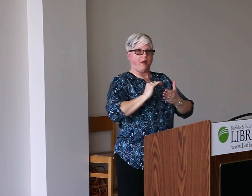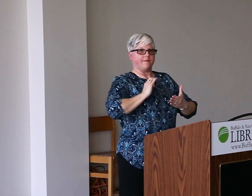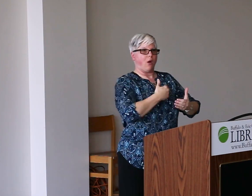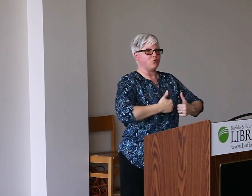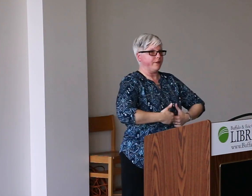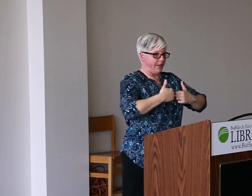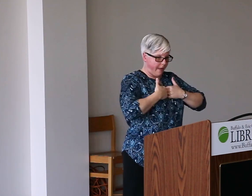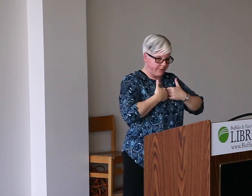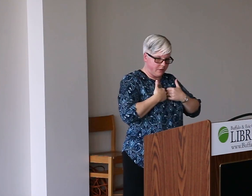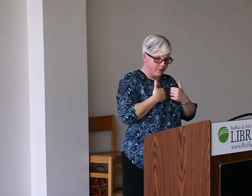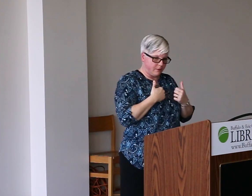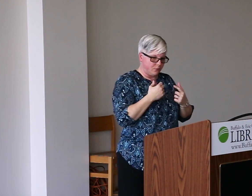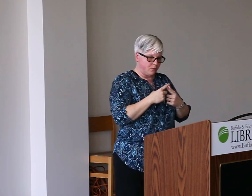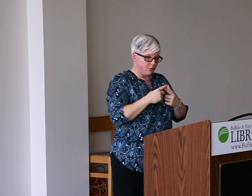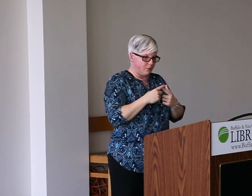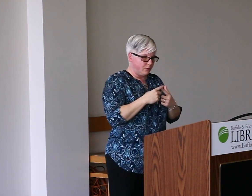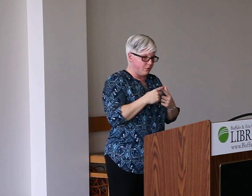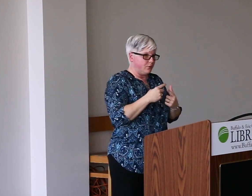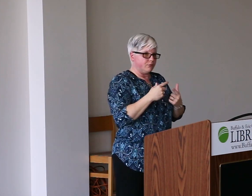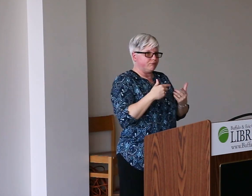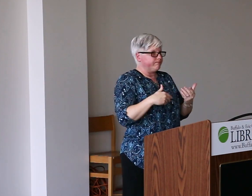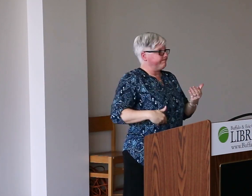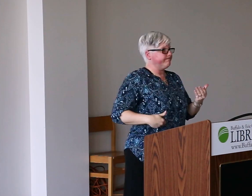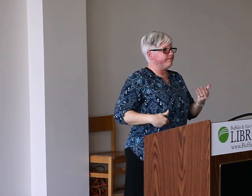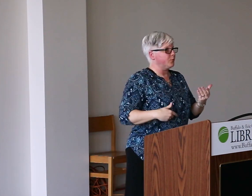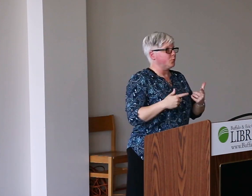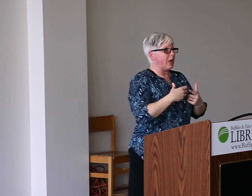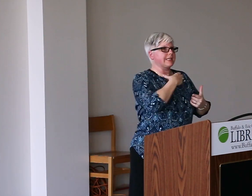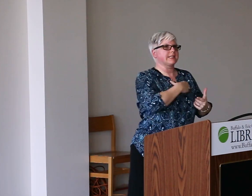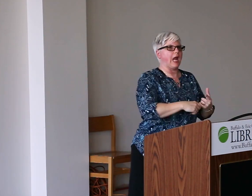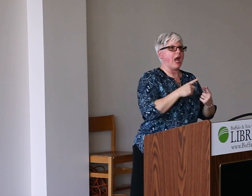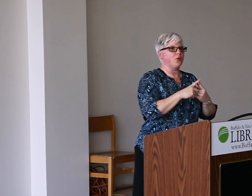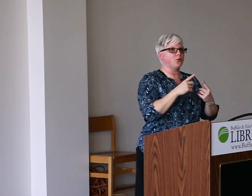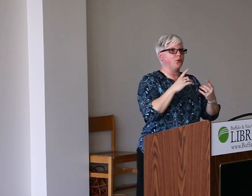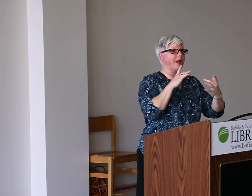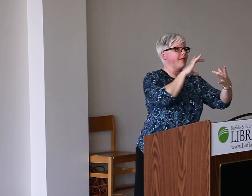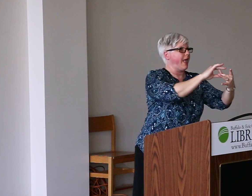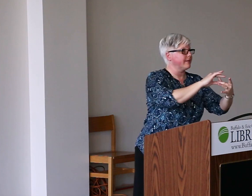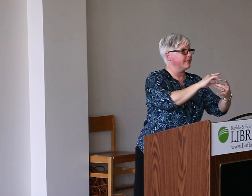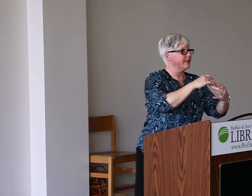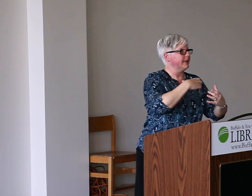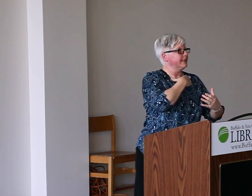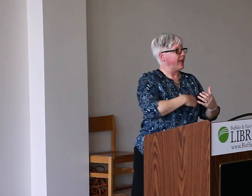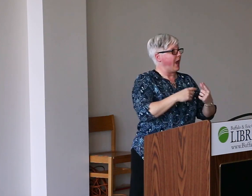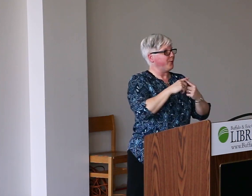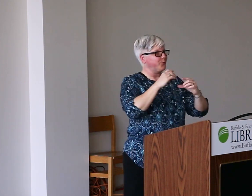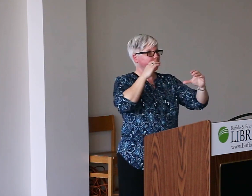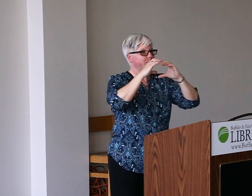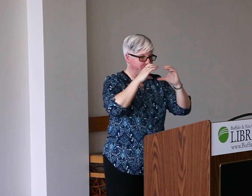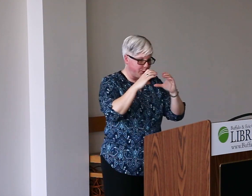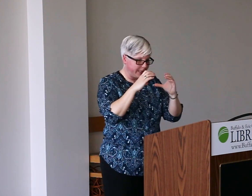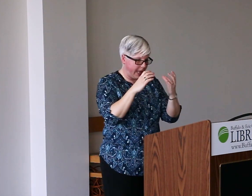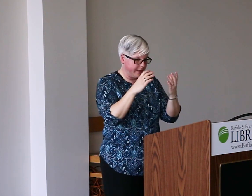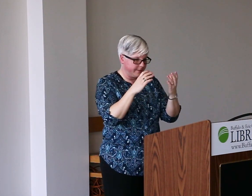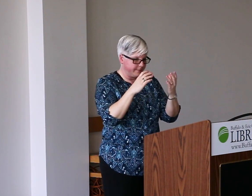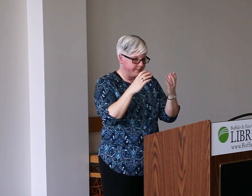hearing, it's part of our survival, our gut, our desire to connect, our desire